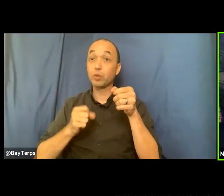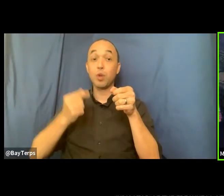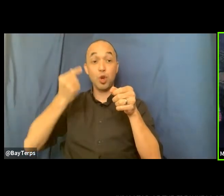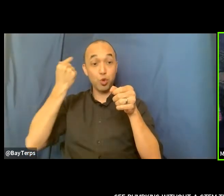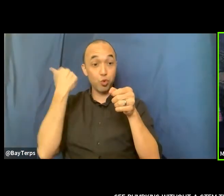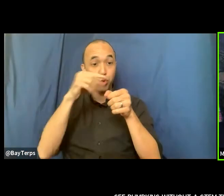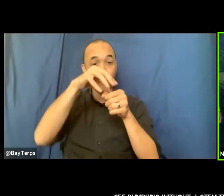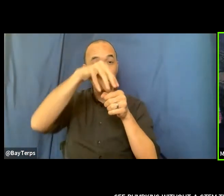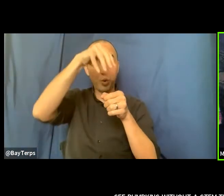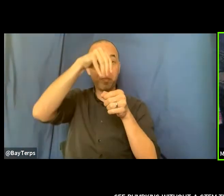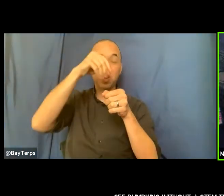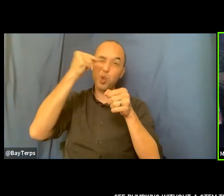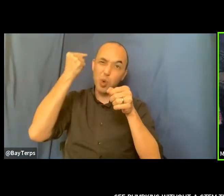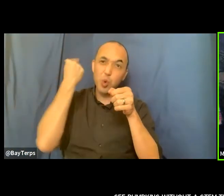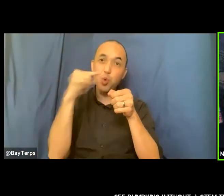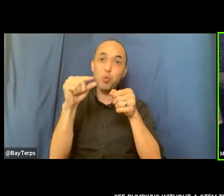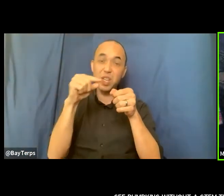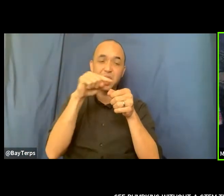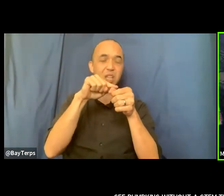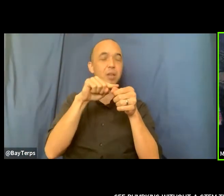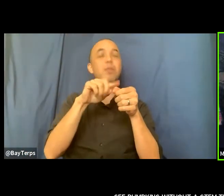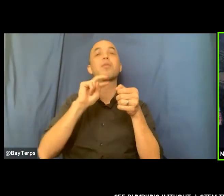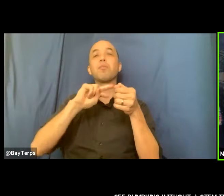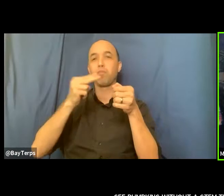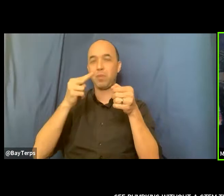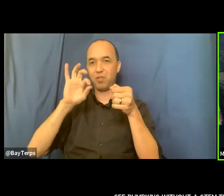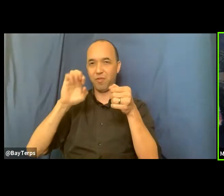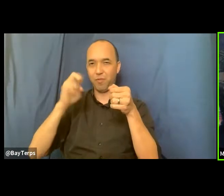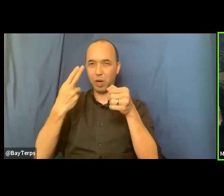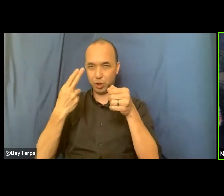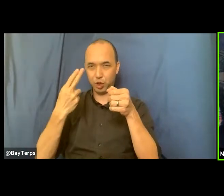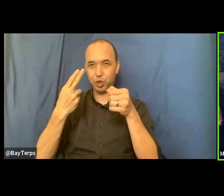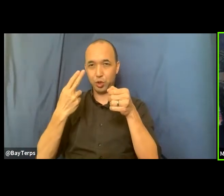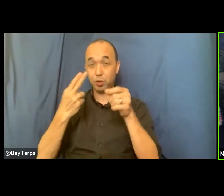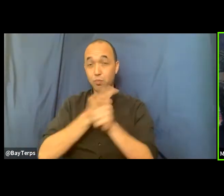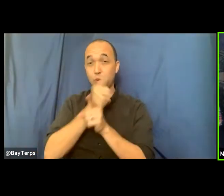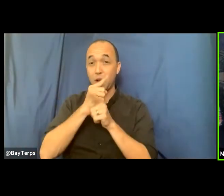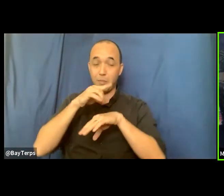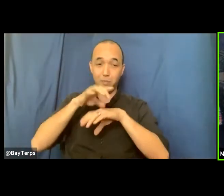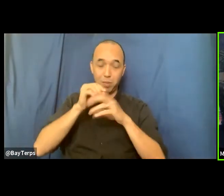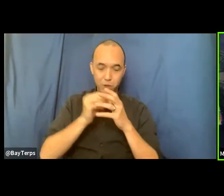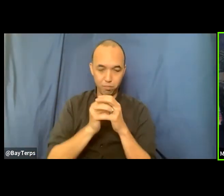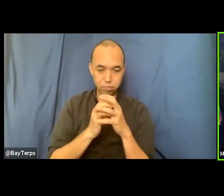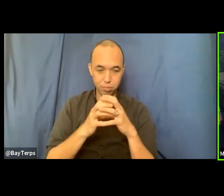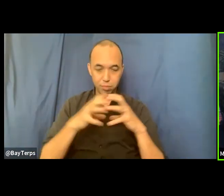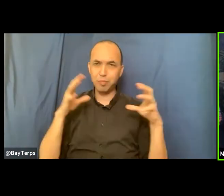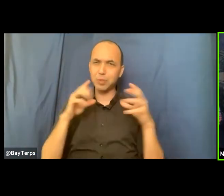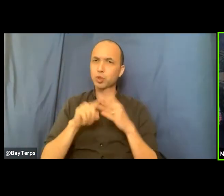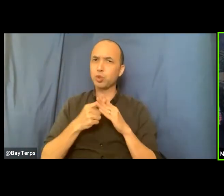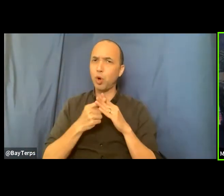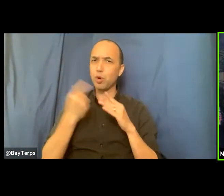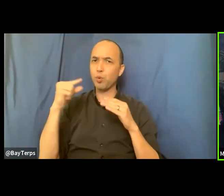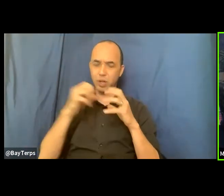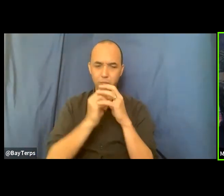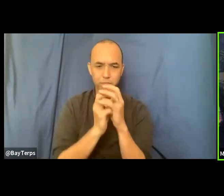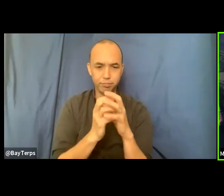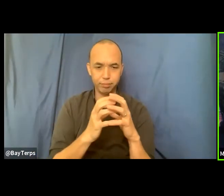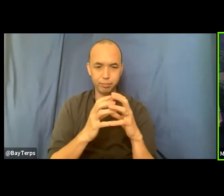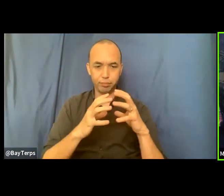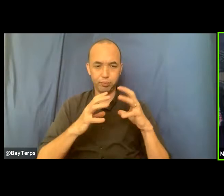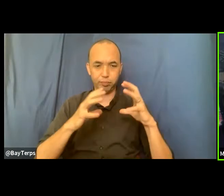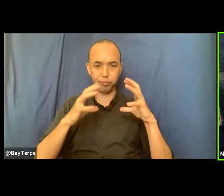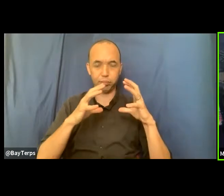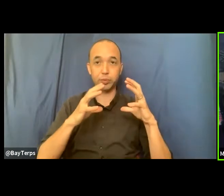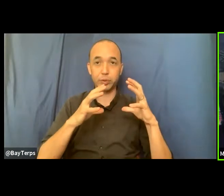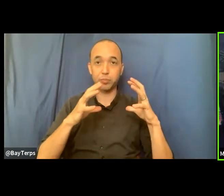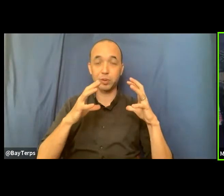When pumpkins are grown, they actually all start green. They grow on vines. When they're cut from the vine and sit in the sun, they start to ripen